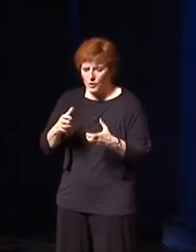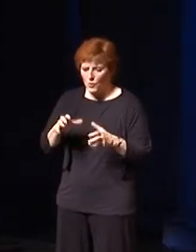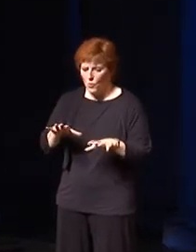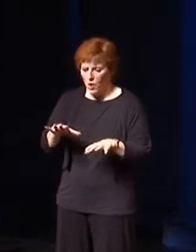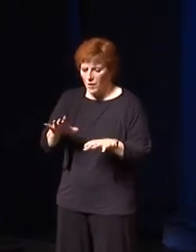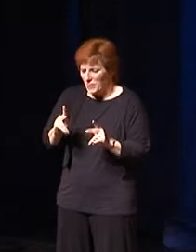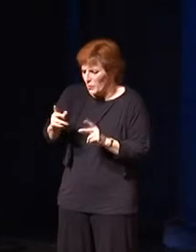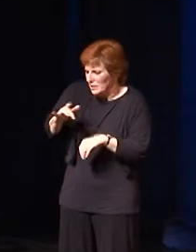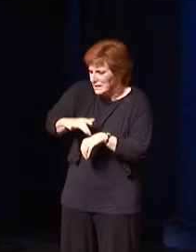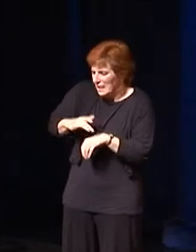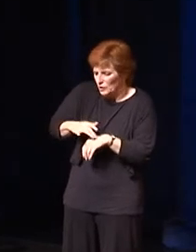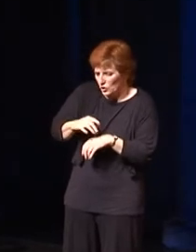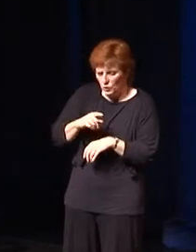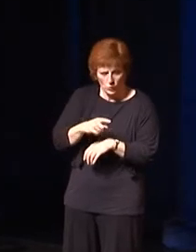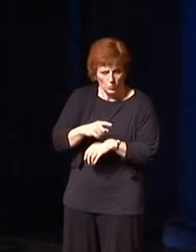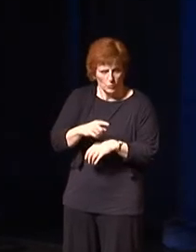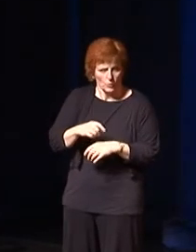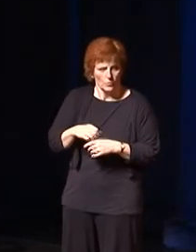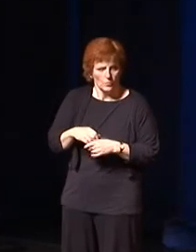be touched.